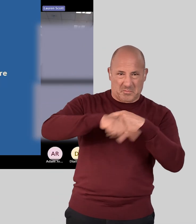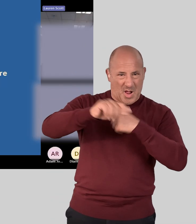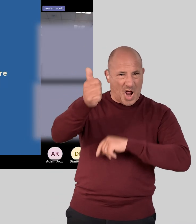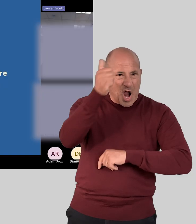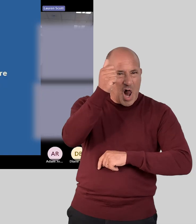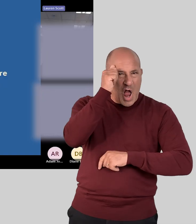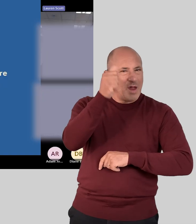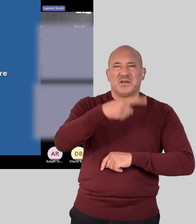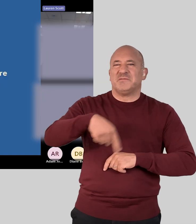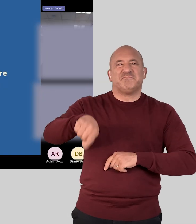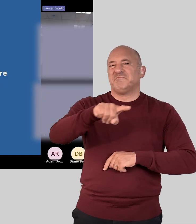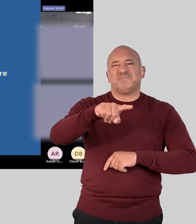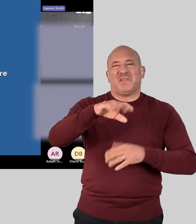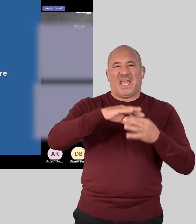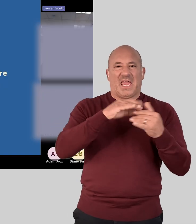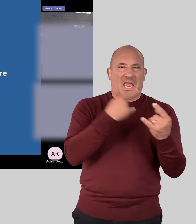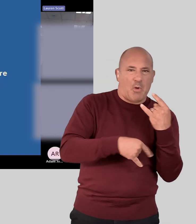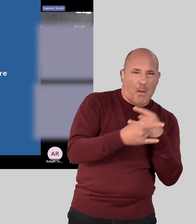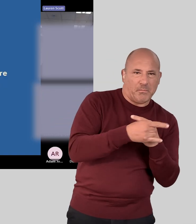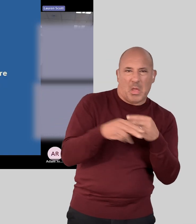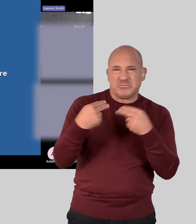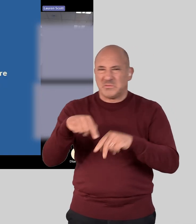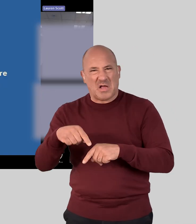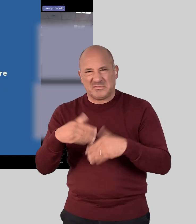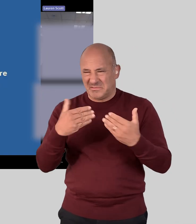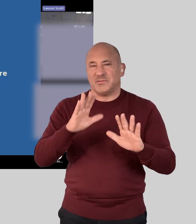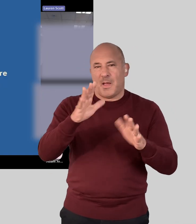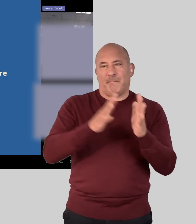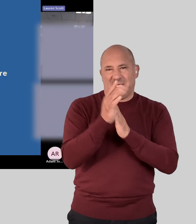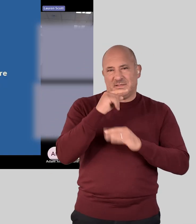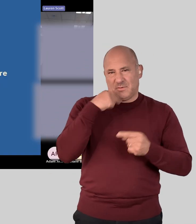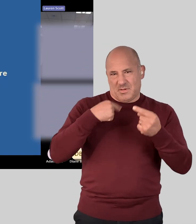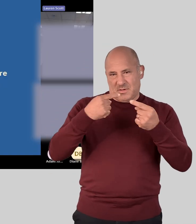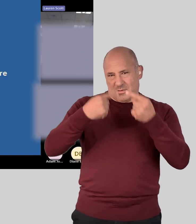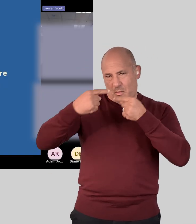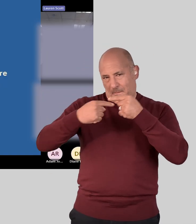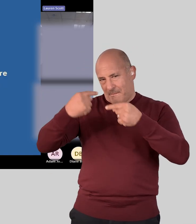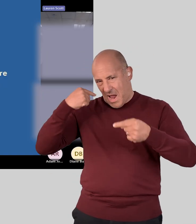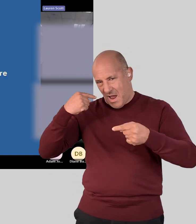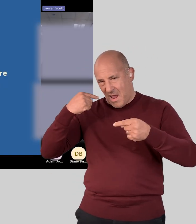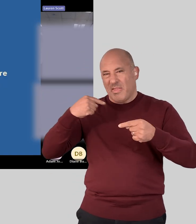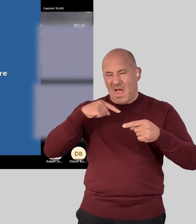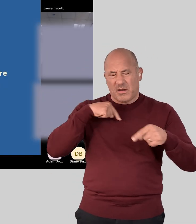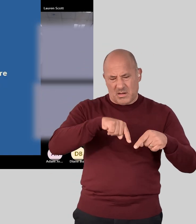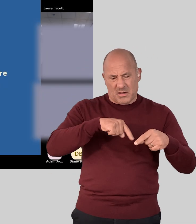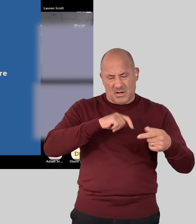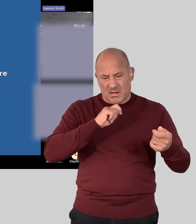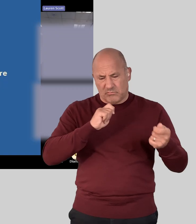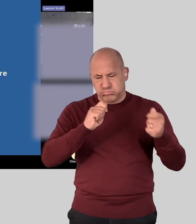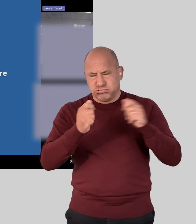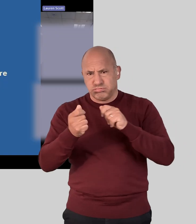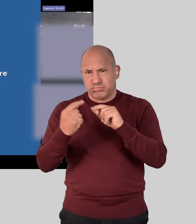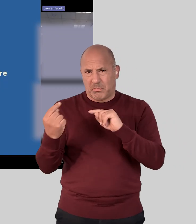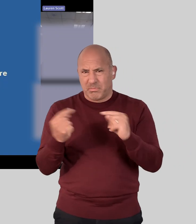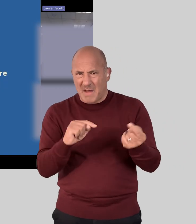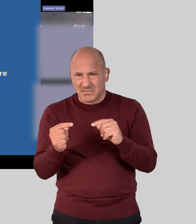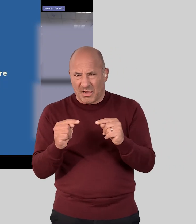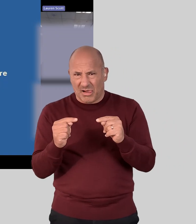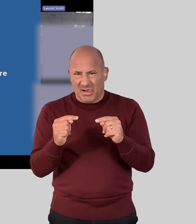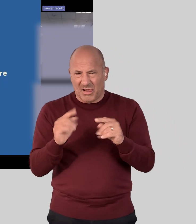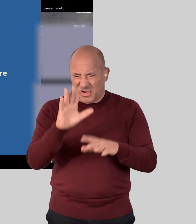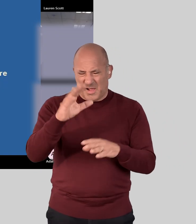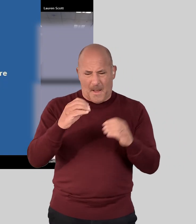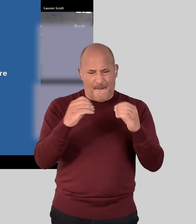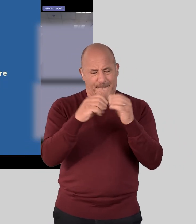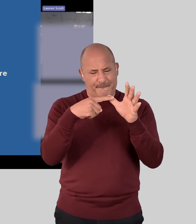that, or from the assumption that not everyone knows about hip hop or hip hop dance. So kind of going right